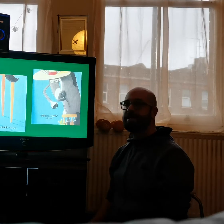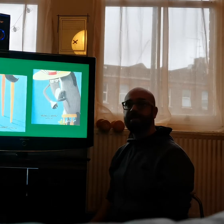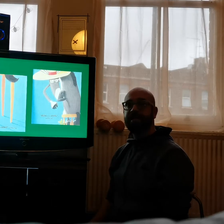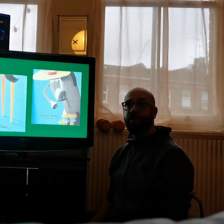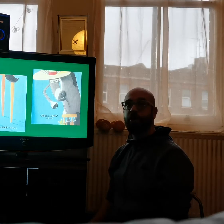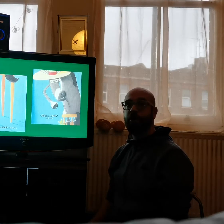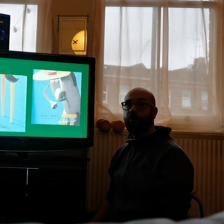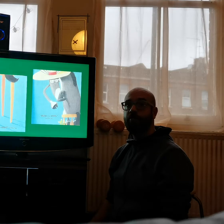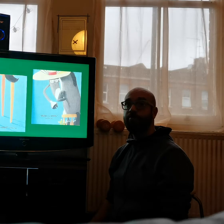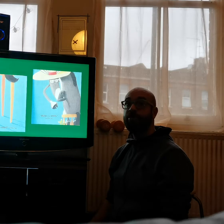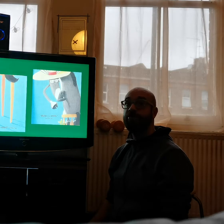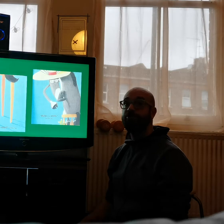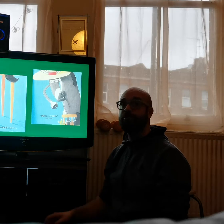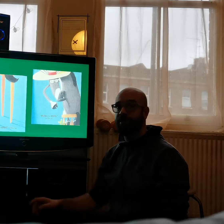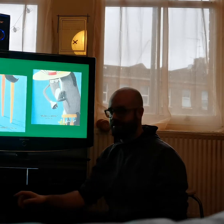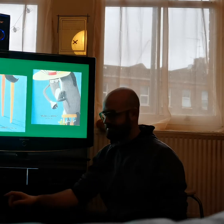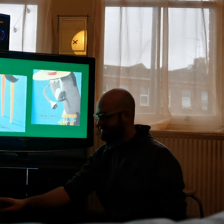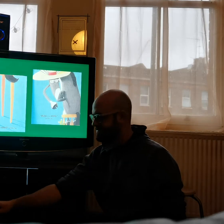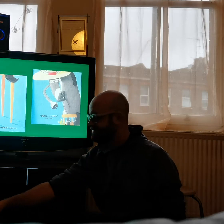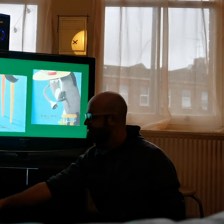Donkey or mule?